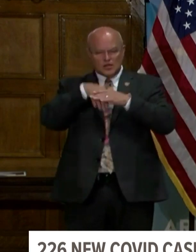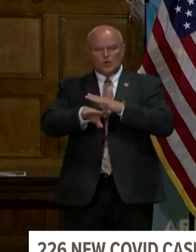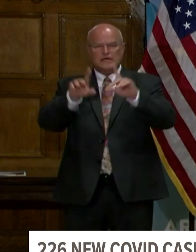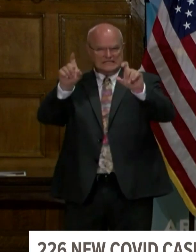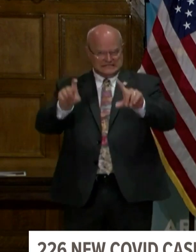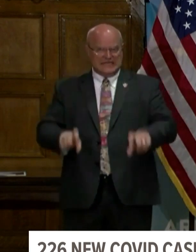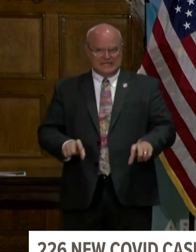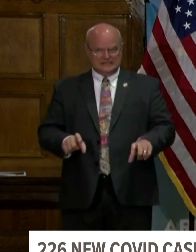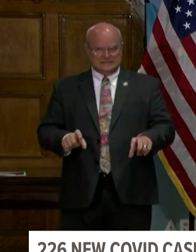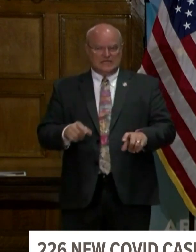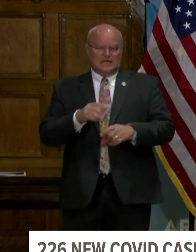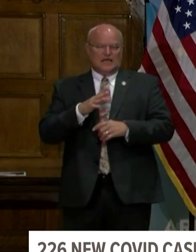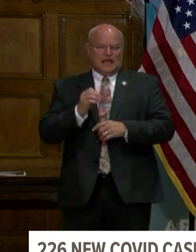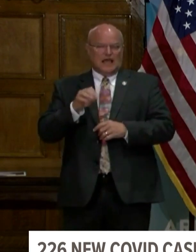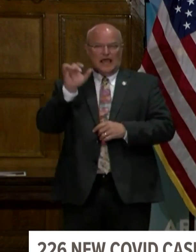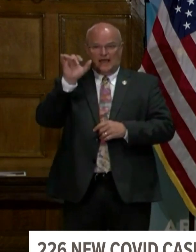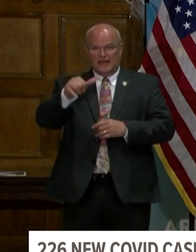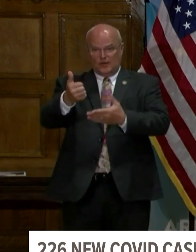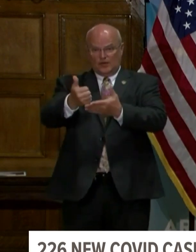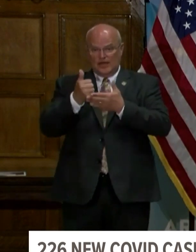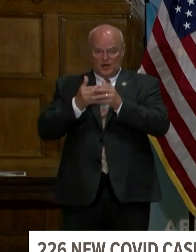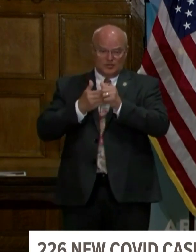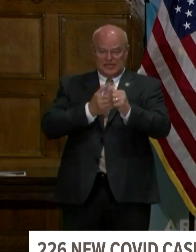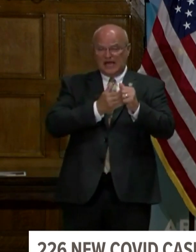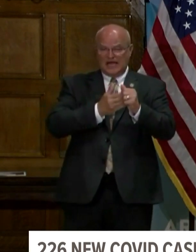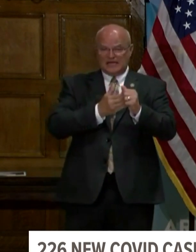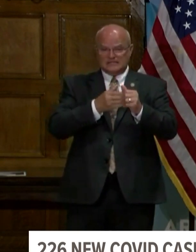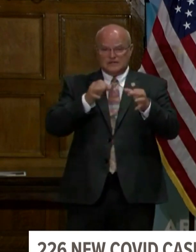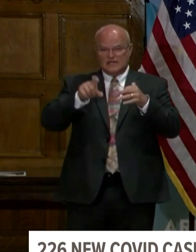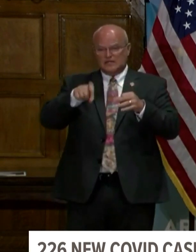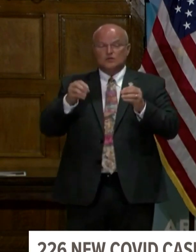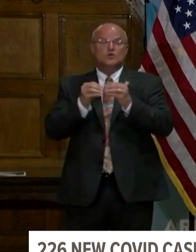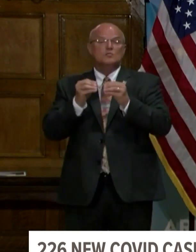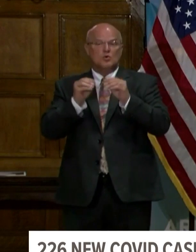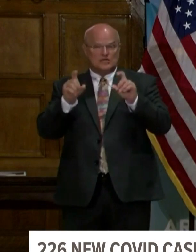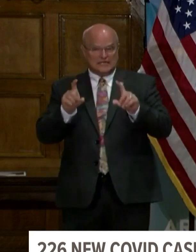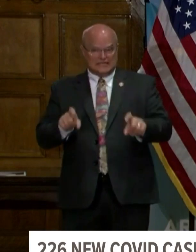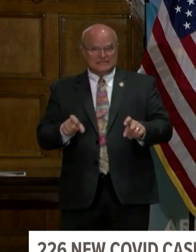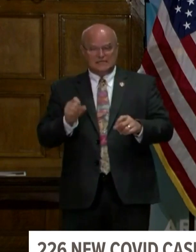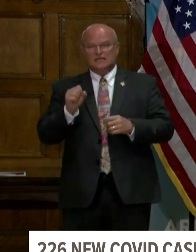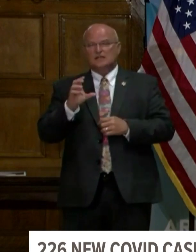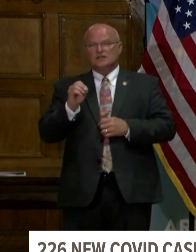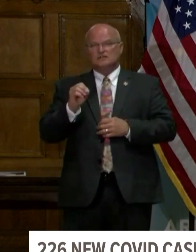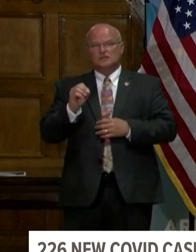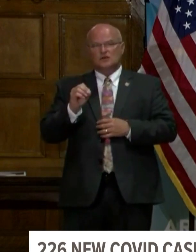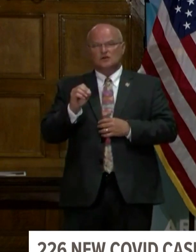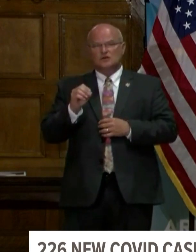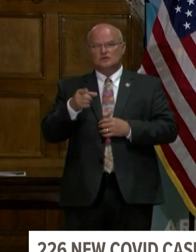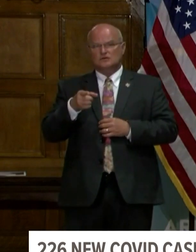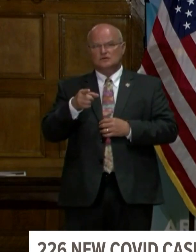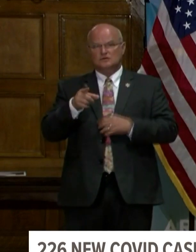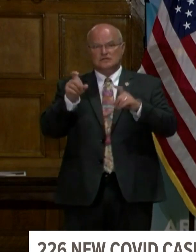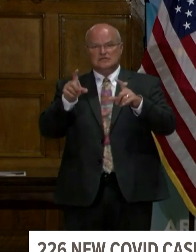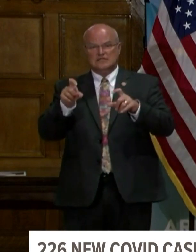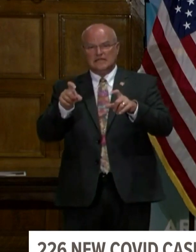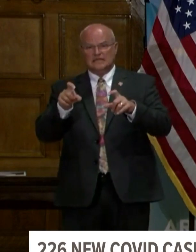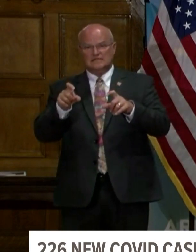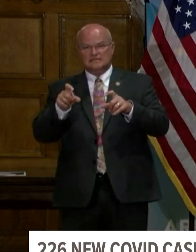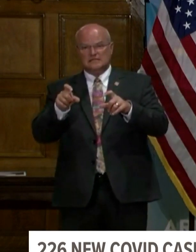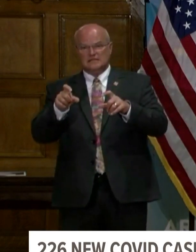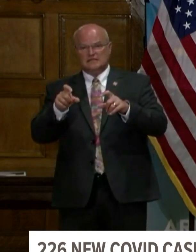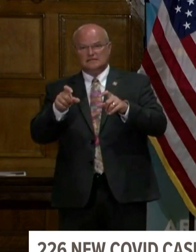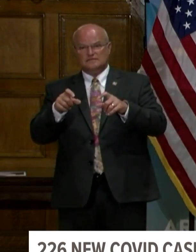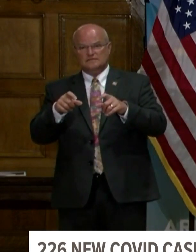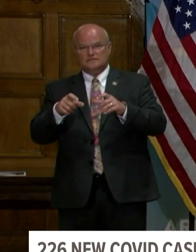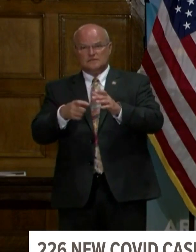and do testing, and that will help guide us whether we need to do further testing. So, I didn't know if you were testing as a matter of course at